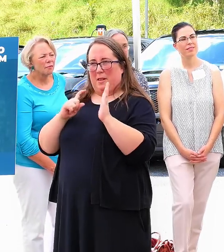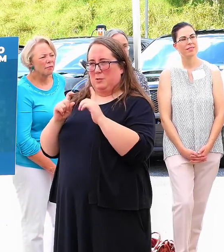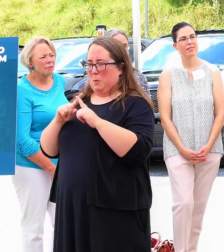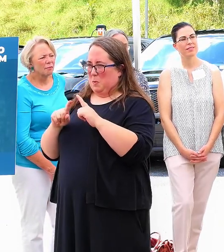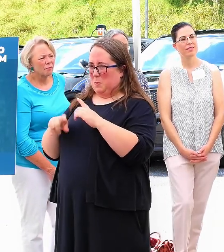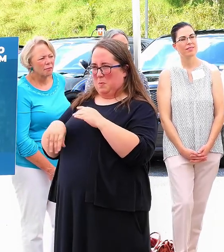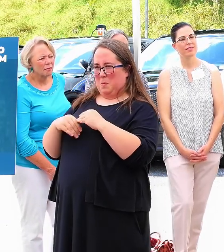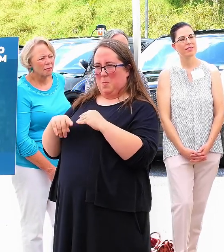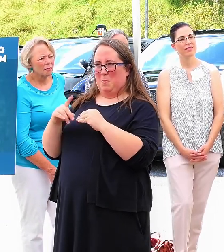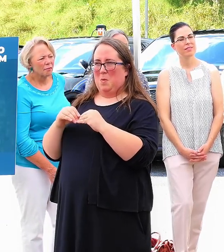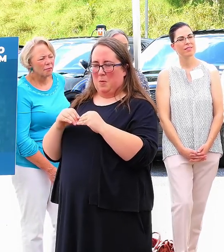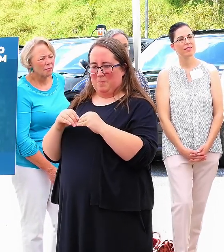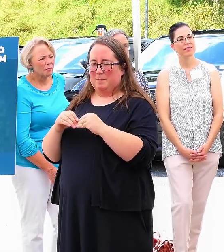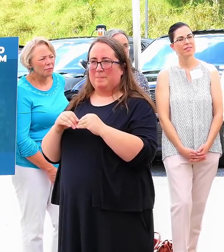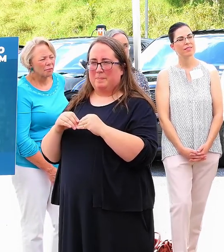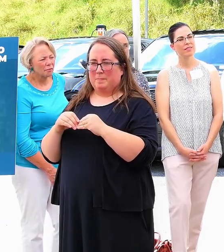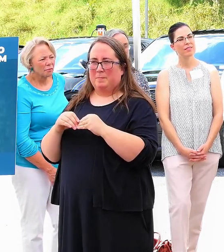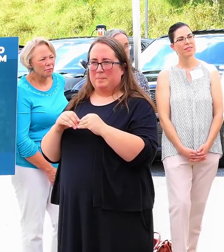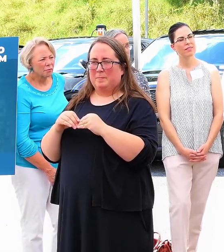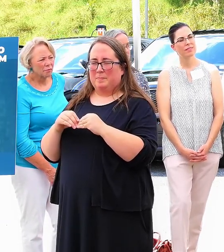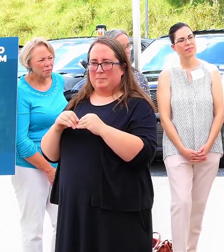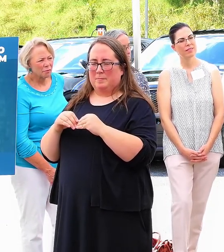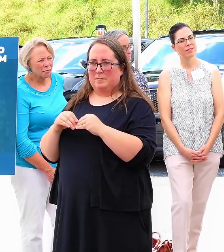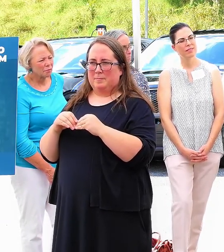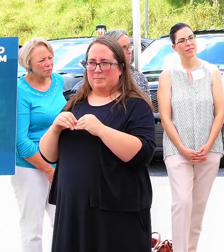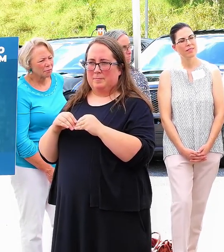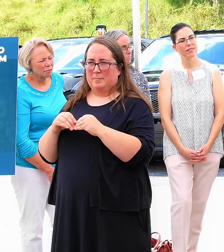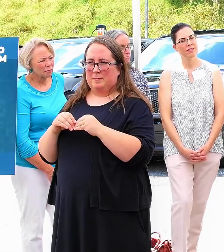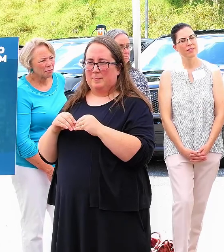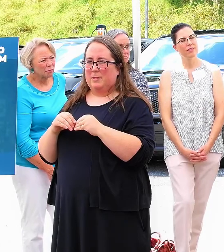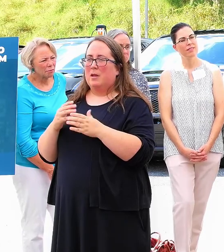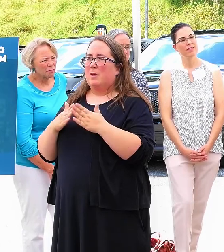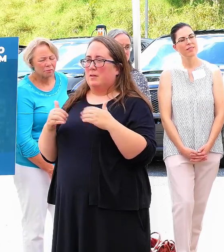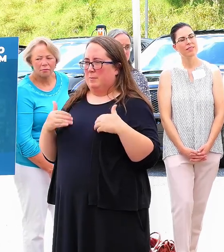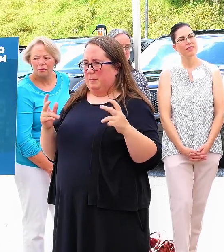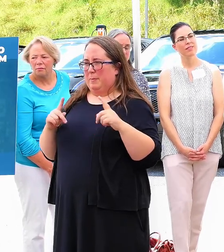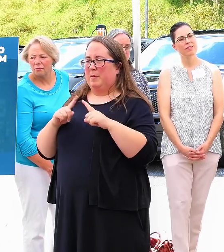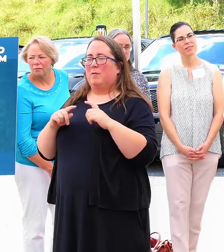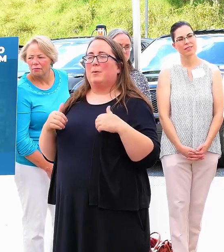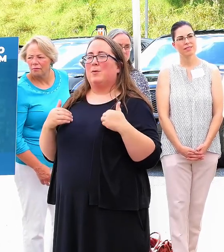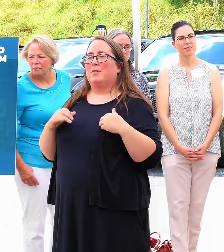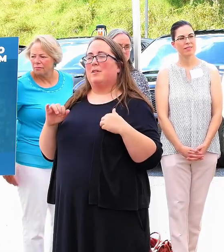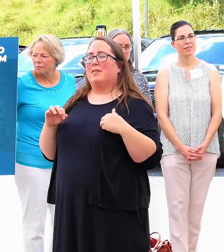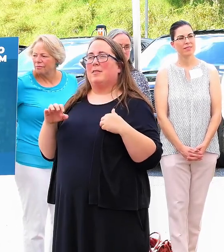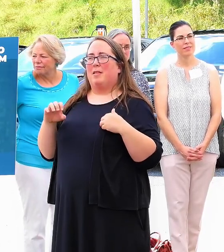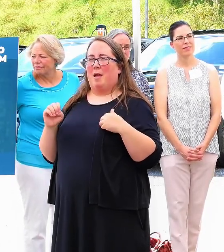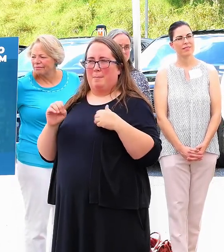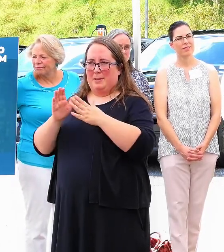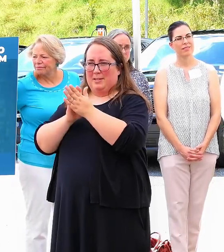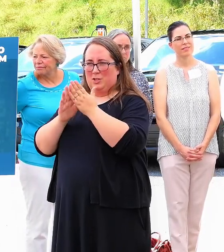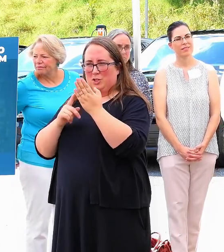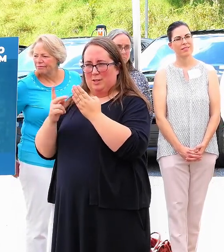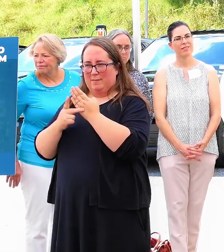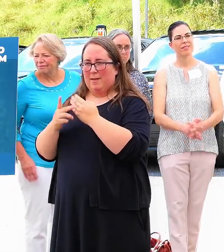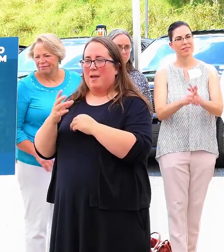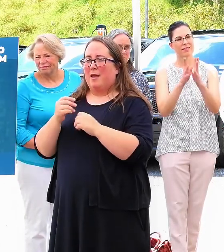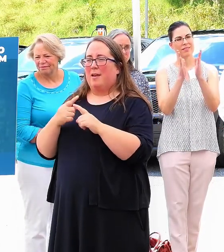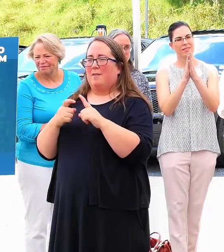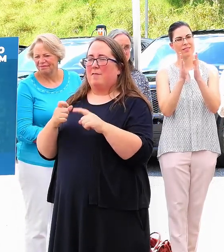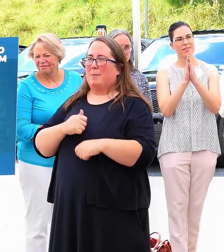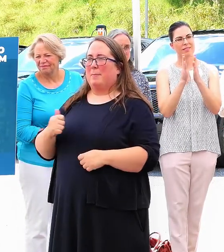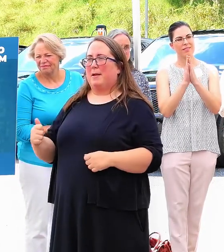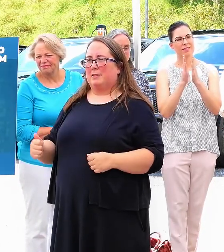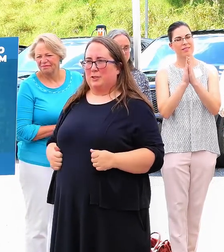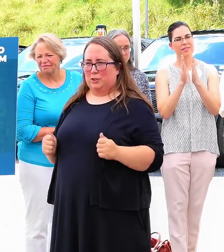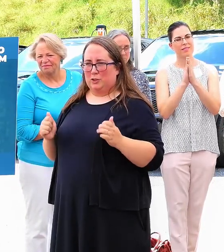to acknowledge, as they were announced earlier, some young people from the Youth Climate Initiative and also from the